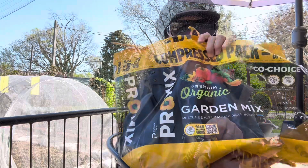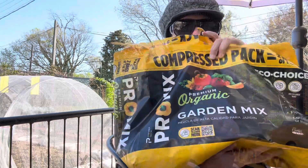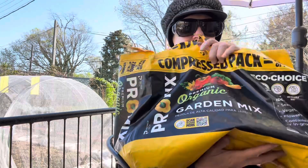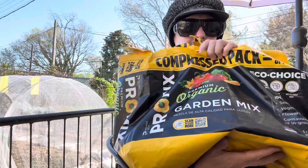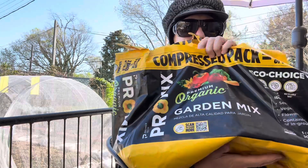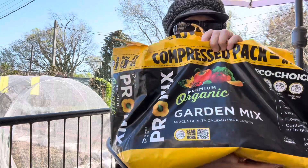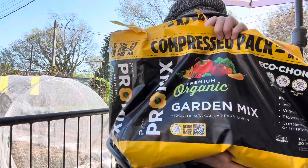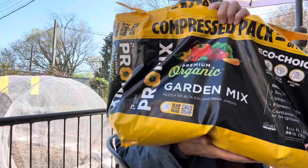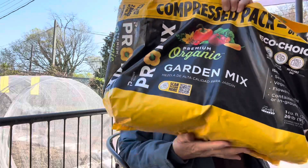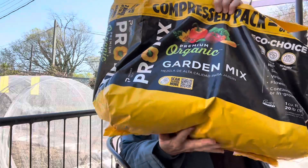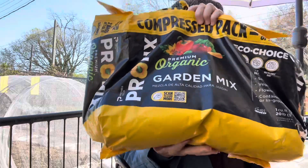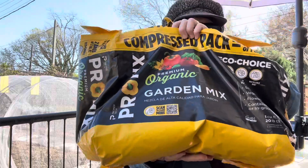Here's the bag.